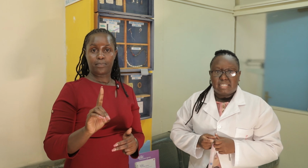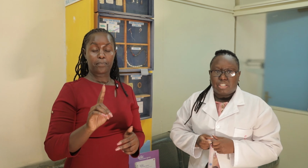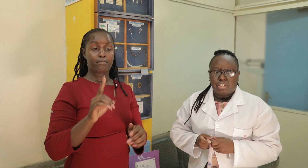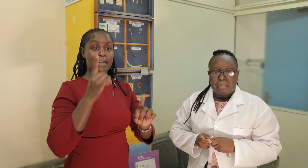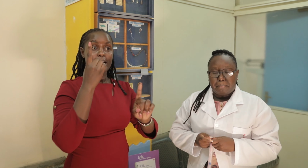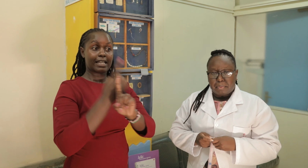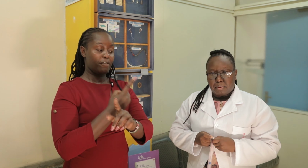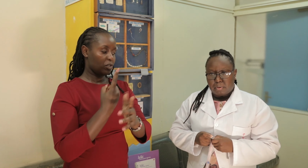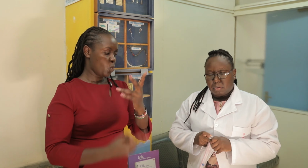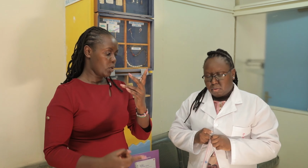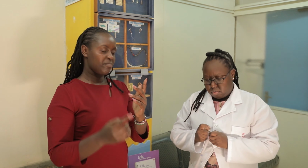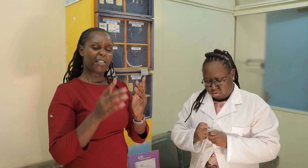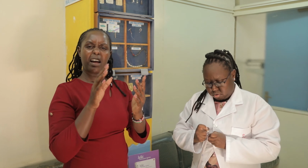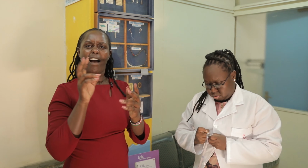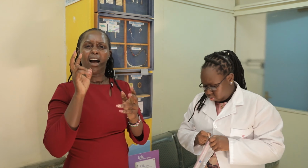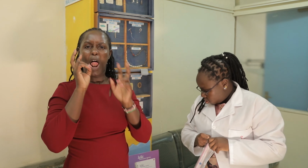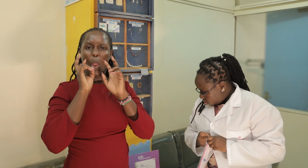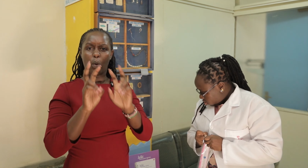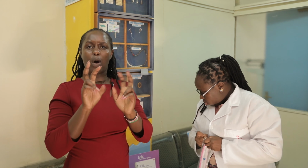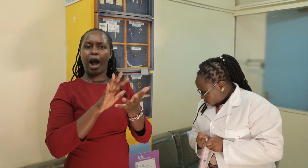difference is the shape.